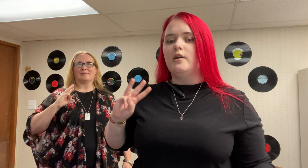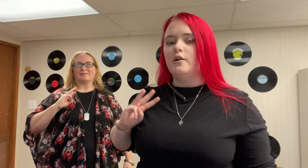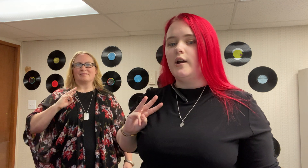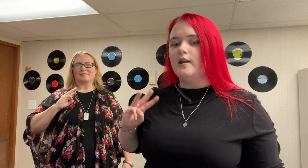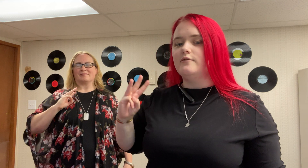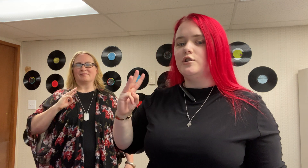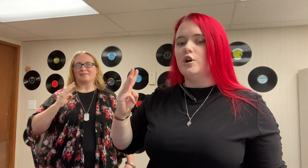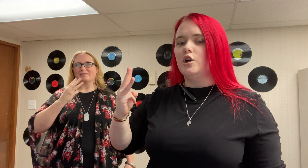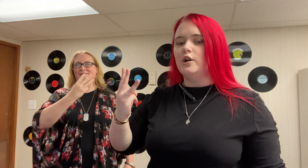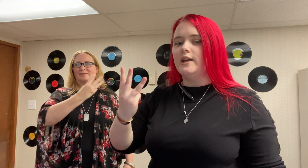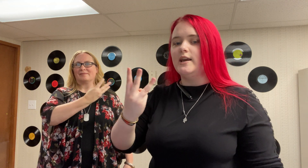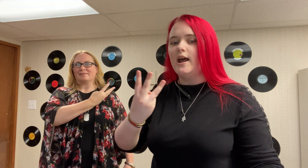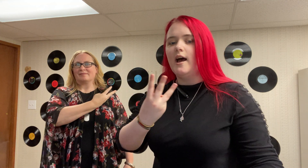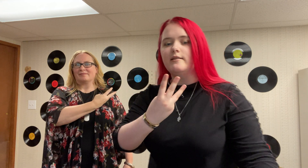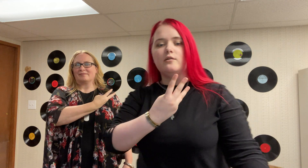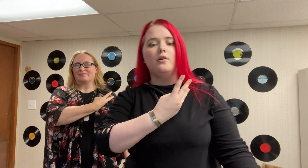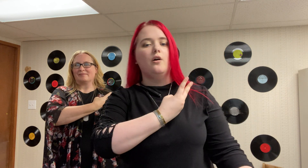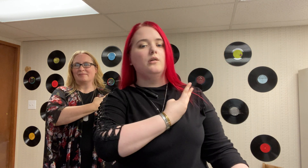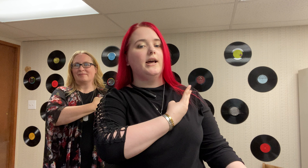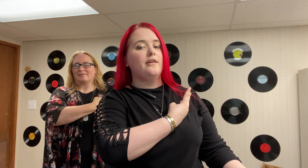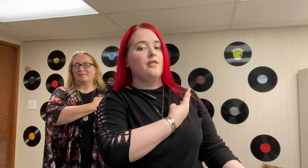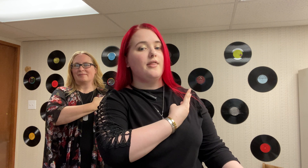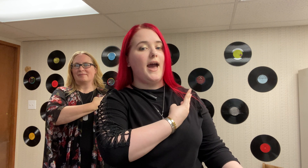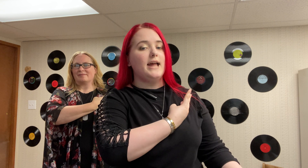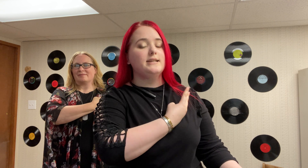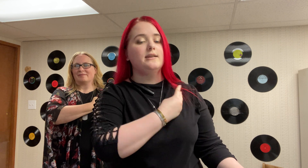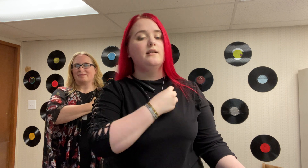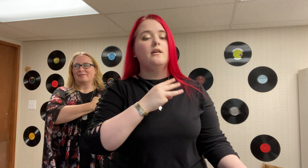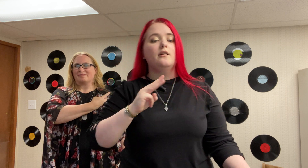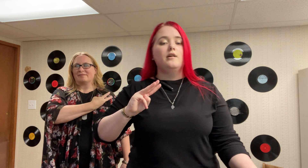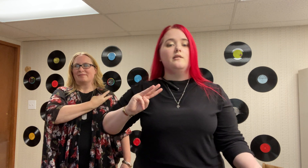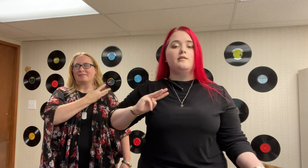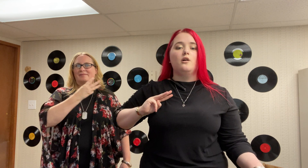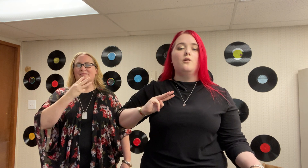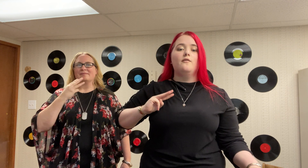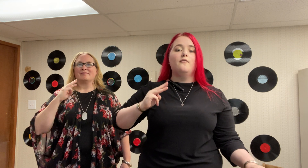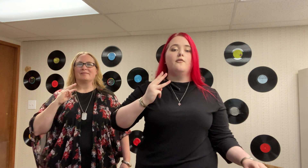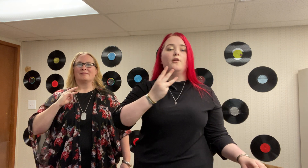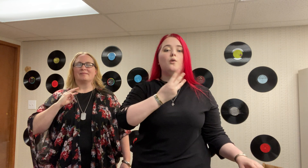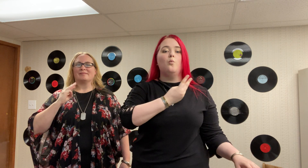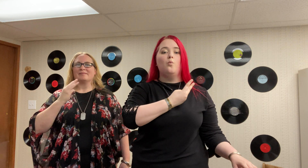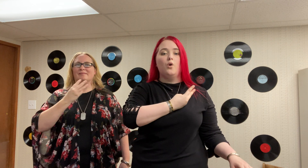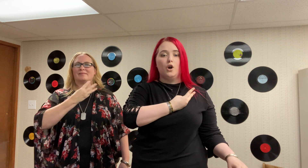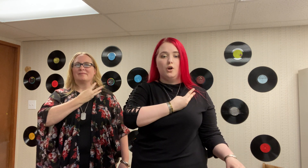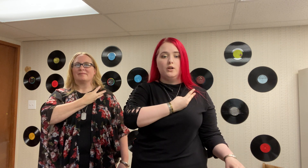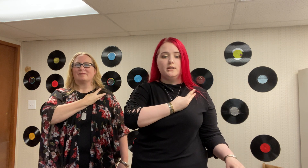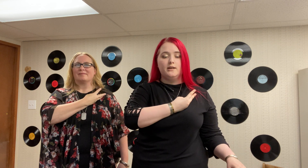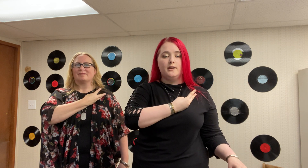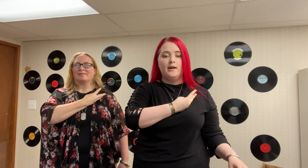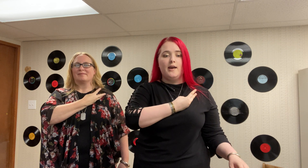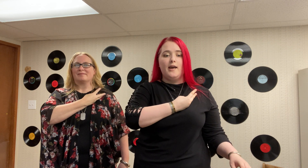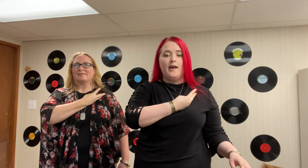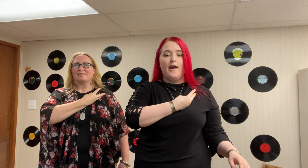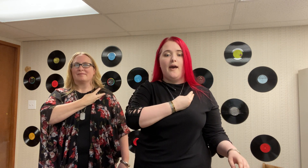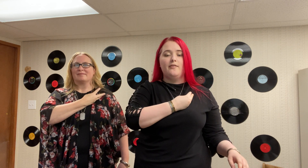you're kind of turning it as you go like that. So for the world, and